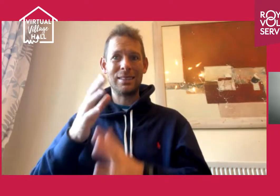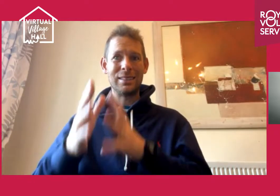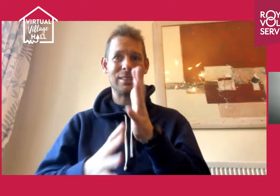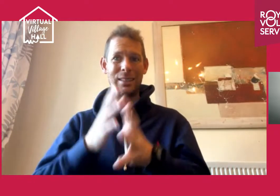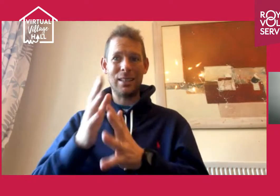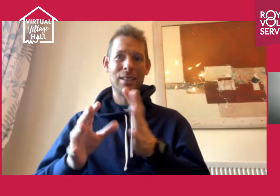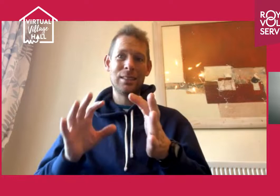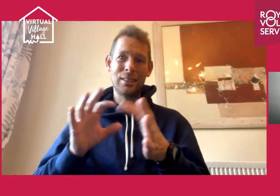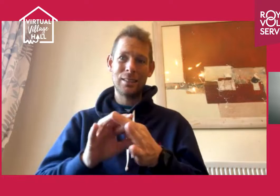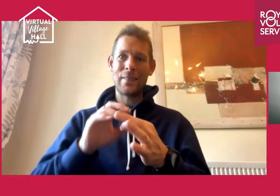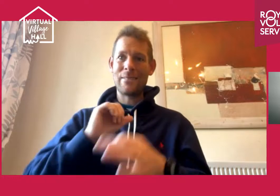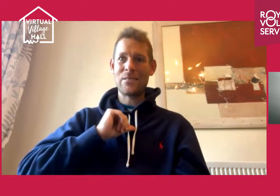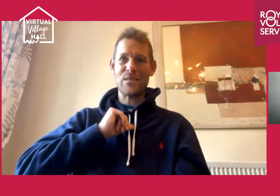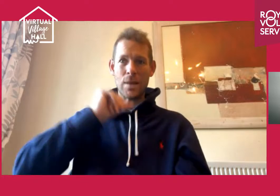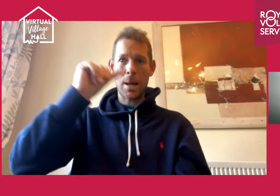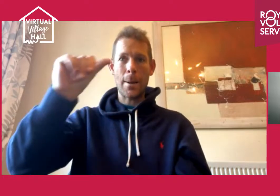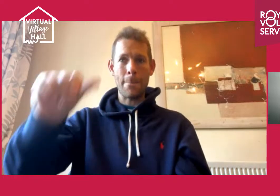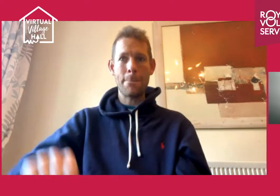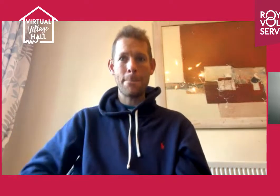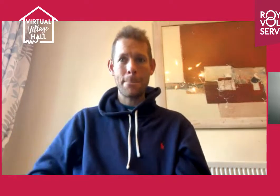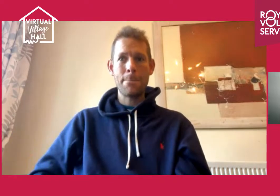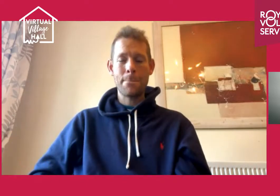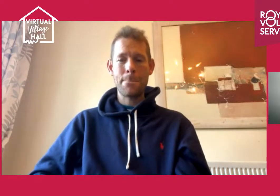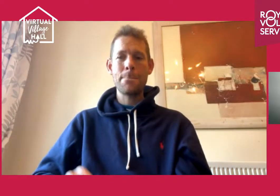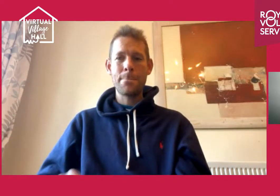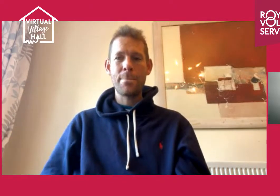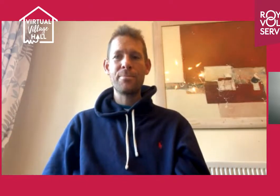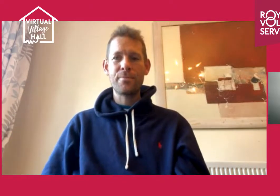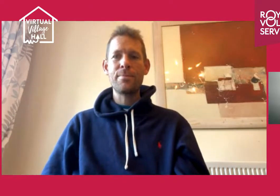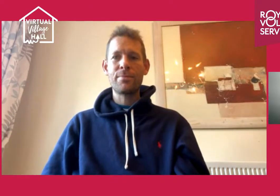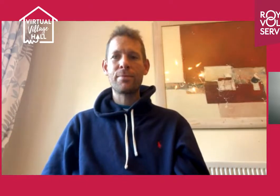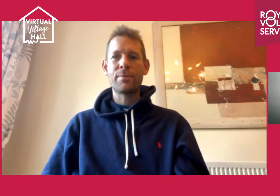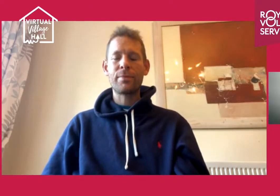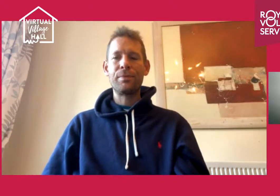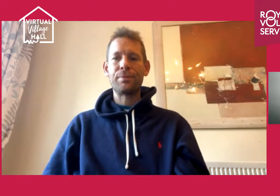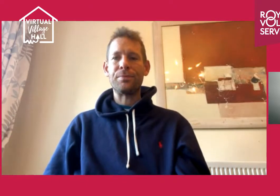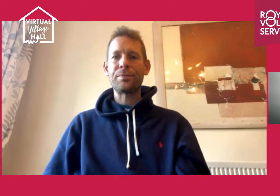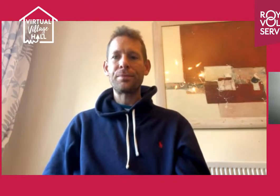So I repeat these signs over again. So first of all, we sign farm